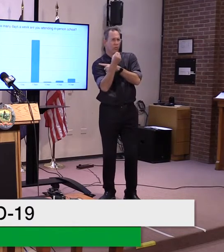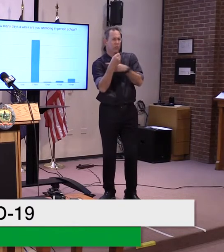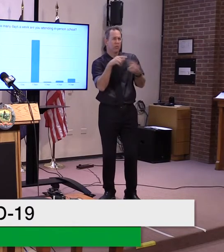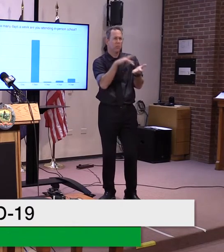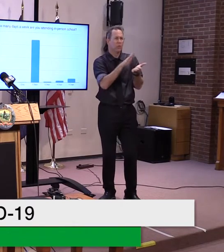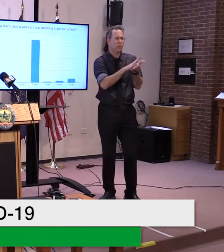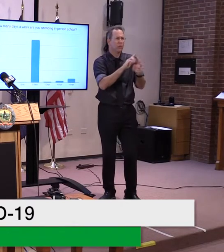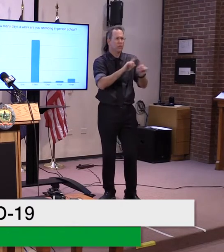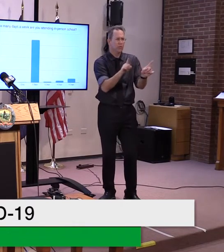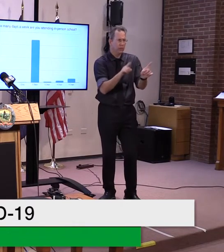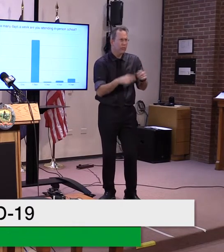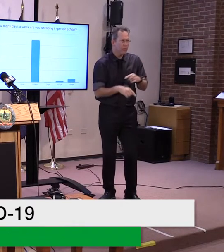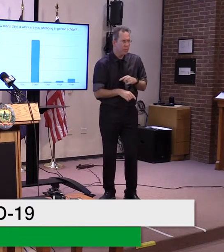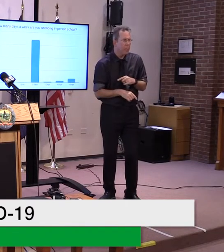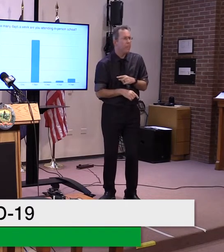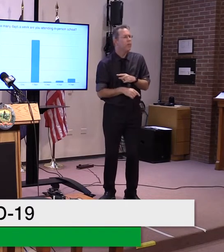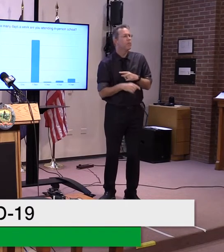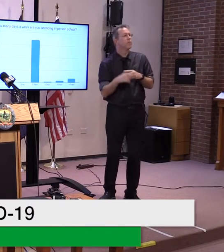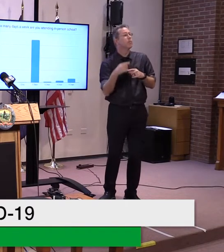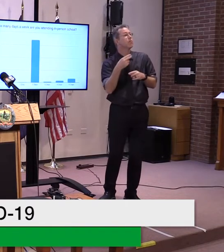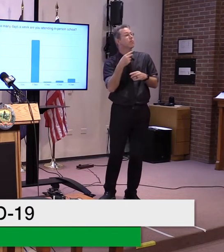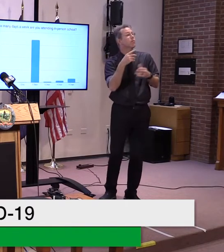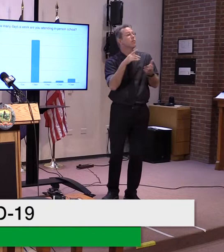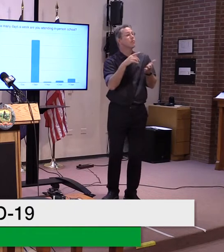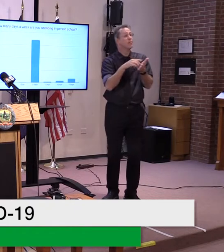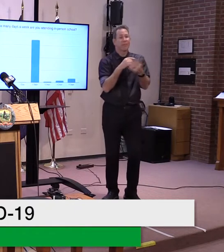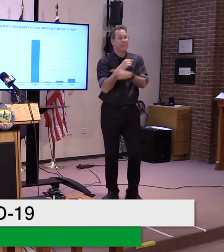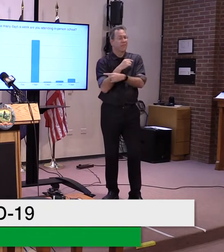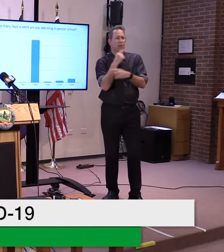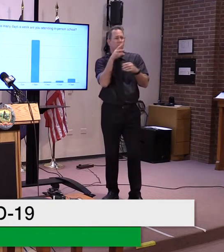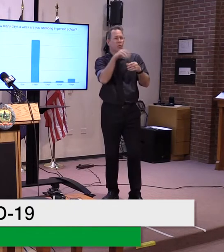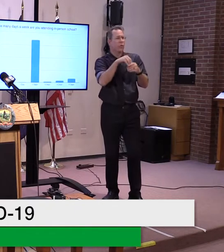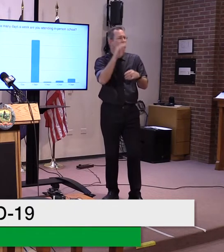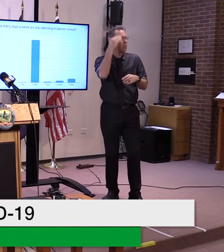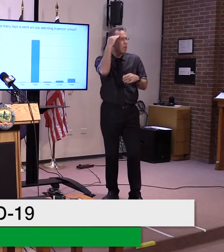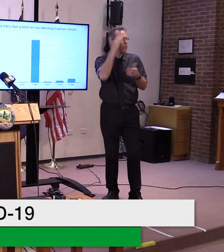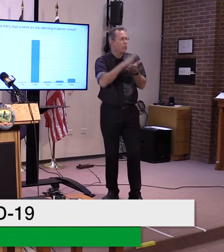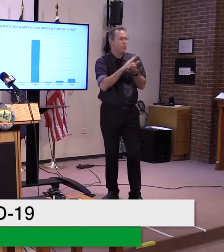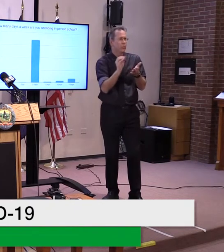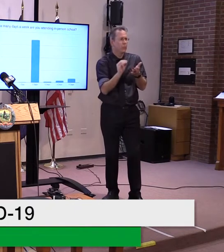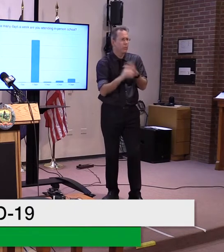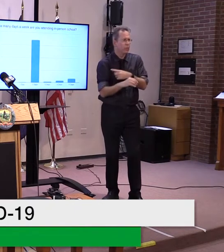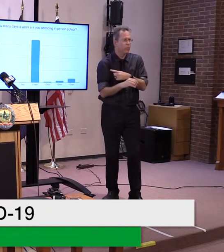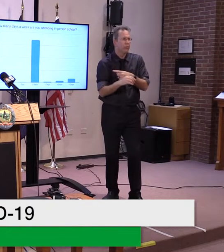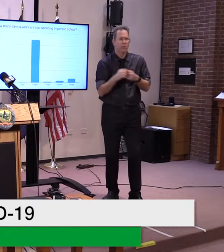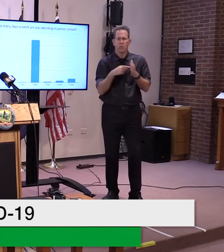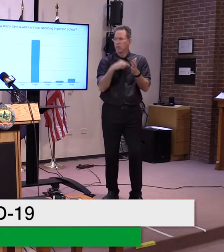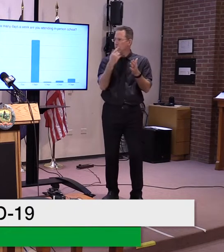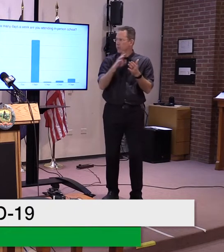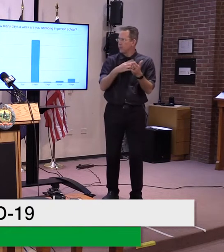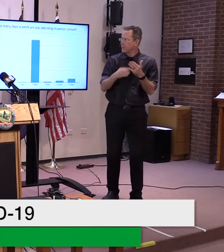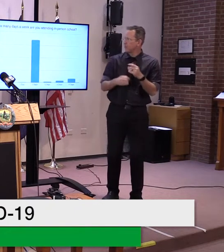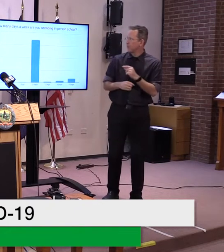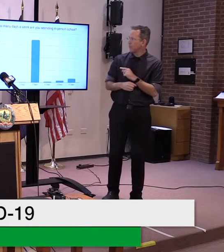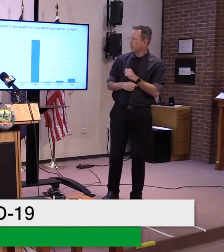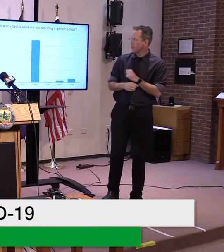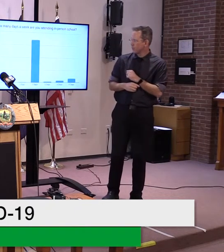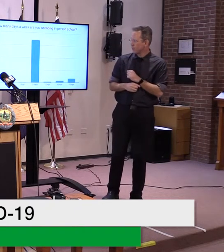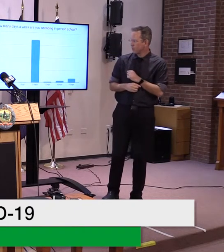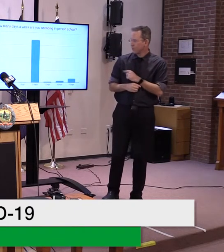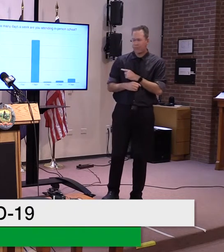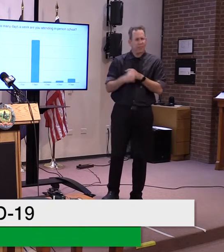montpelier because they have been your cohorts are morning and afternoon so that does not absolutely reflect